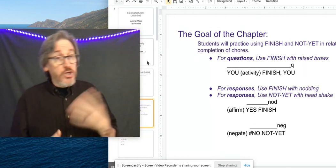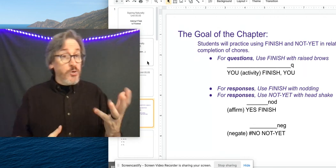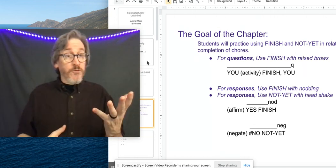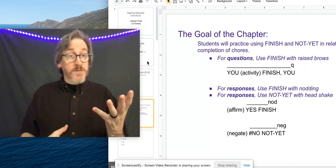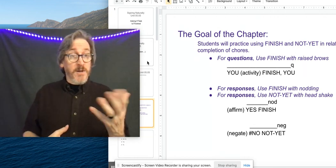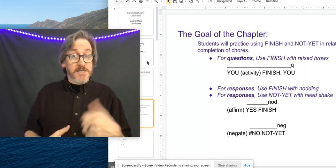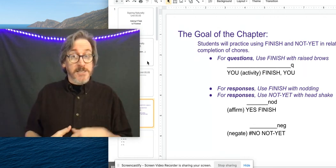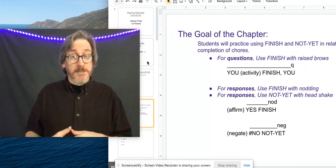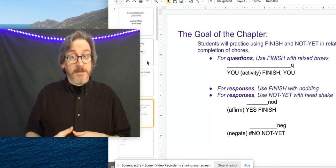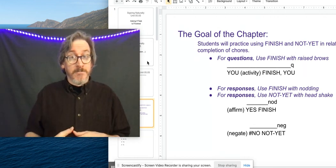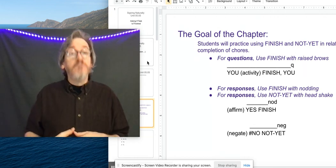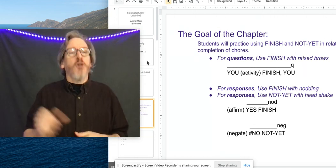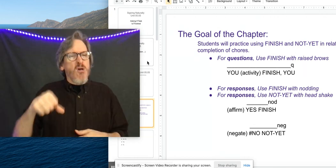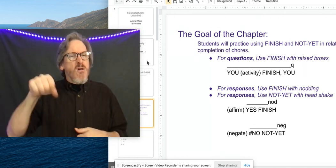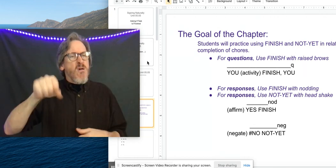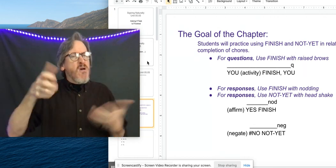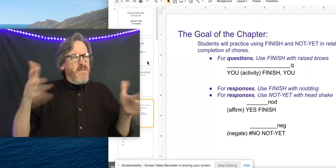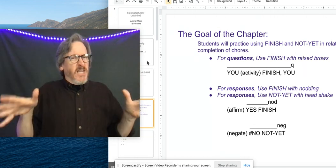Two different responses.